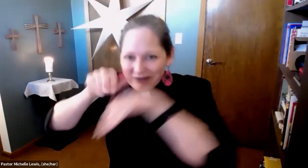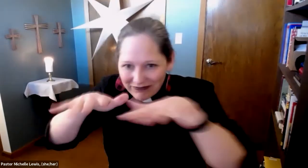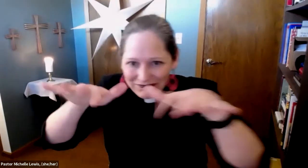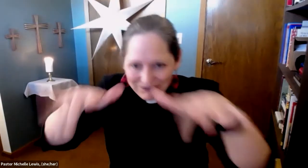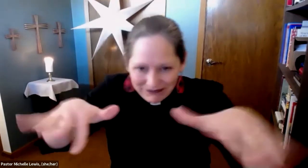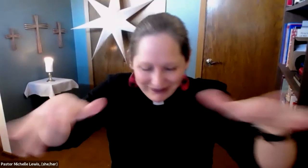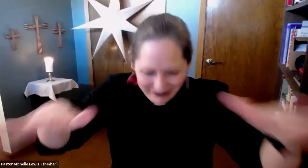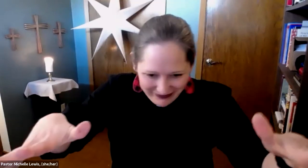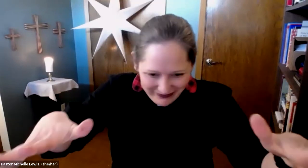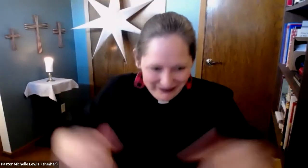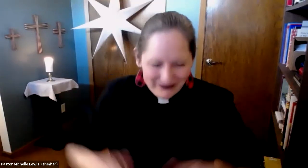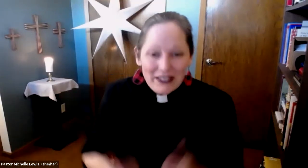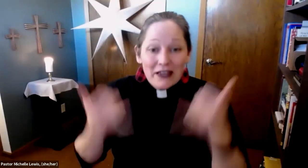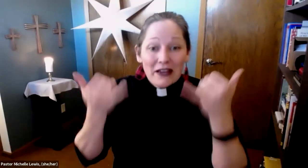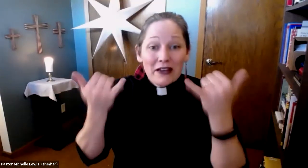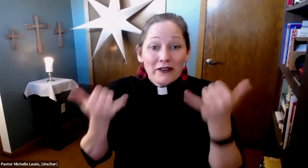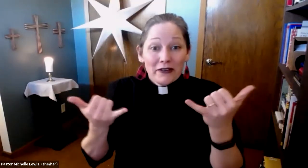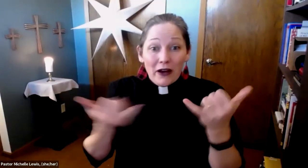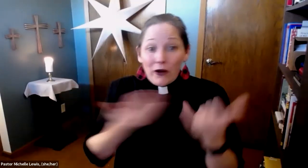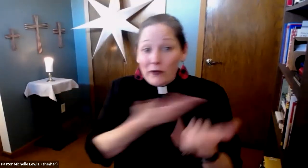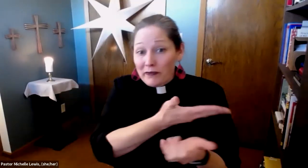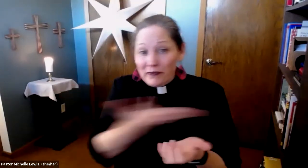and God sends us from this place.